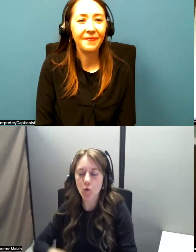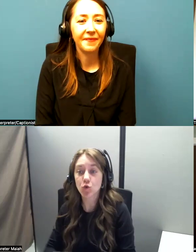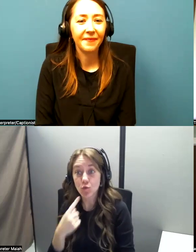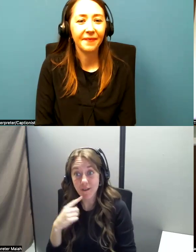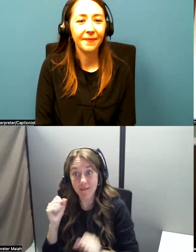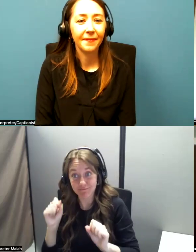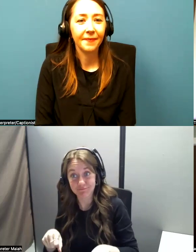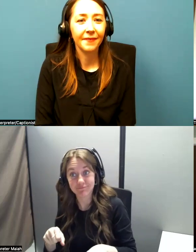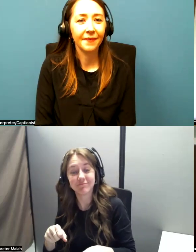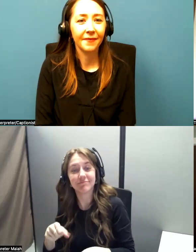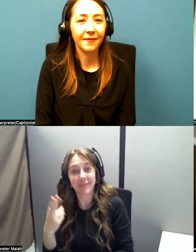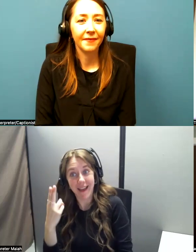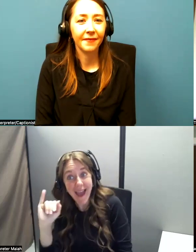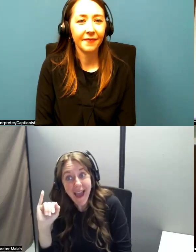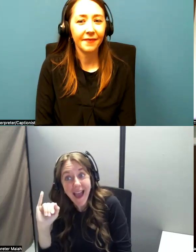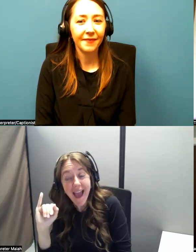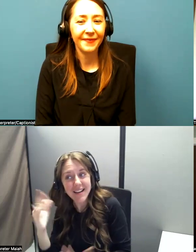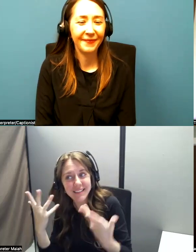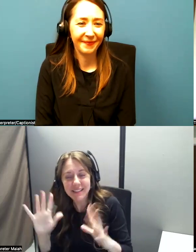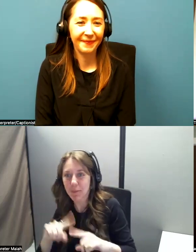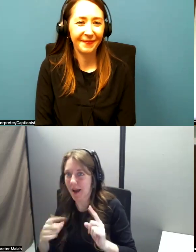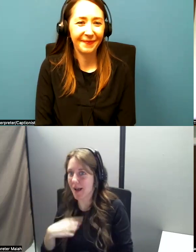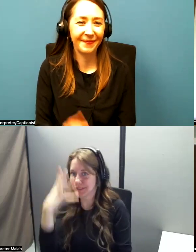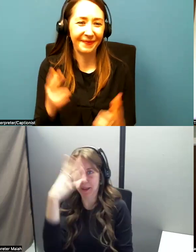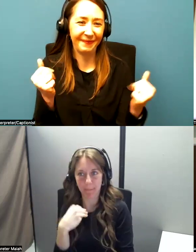in bed by 9 or 9:30.